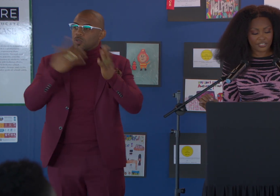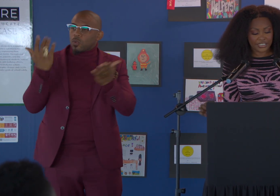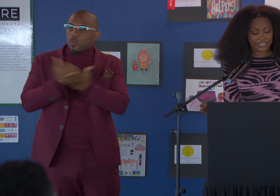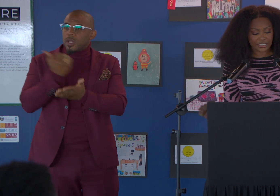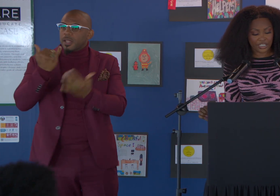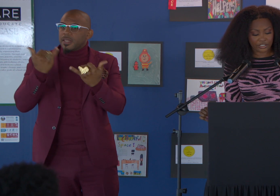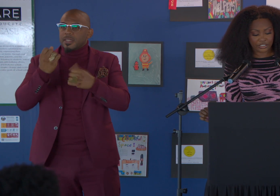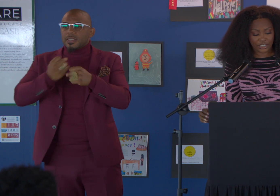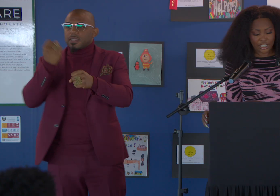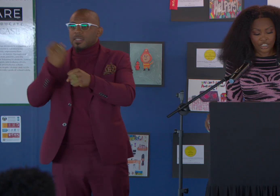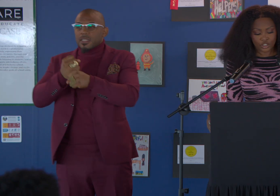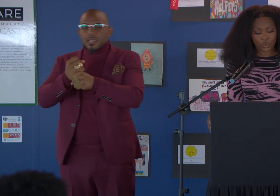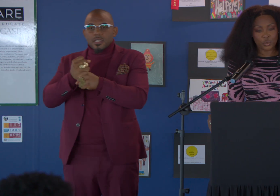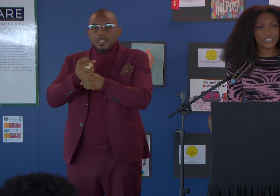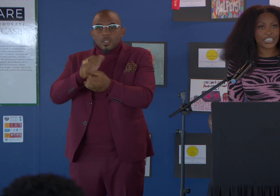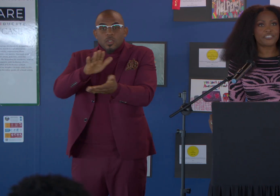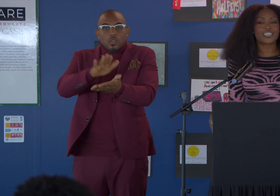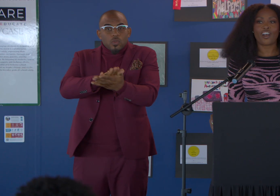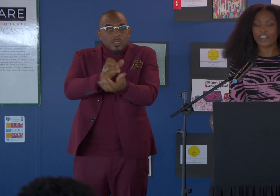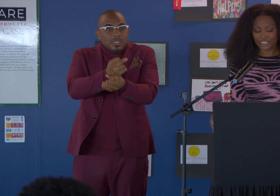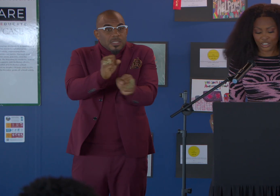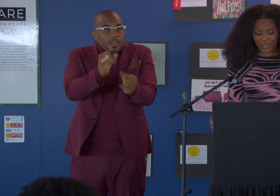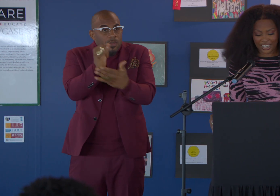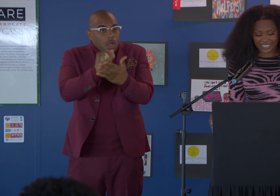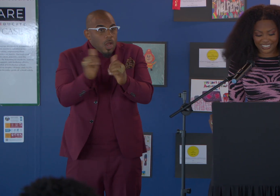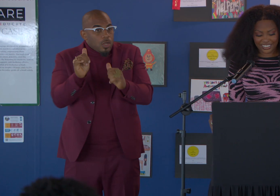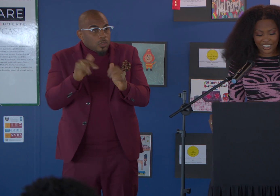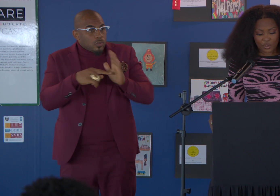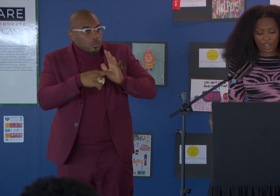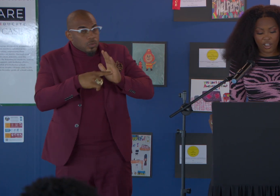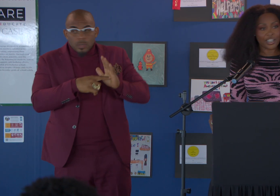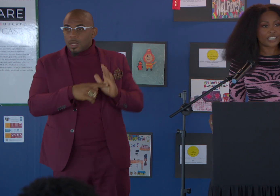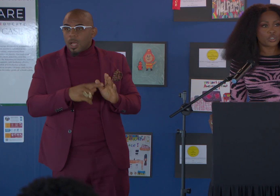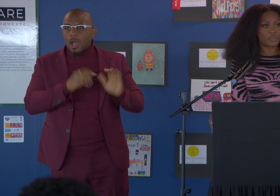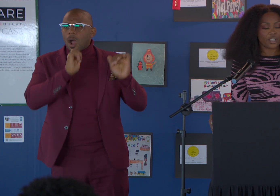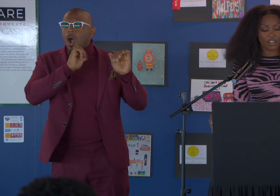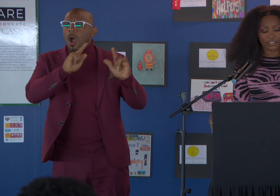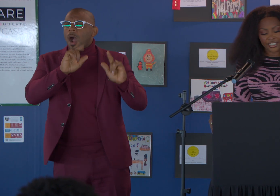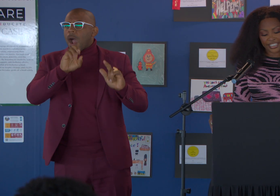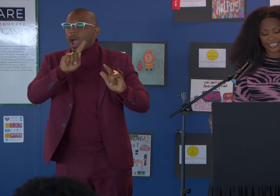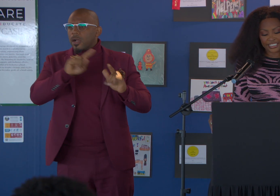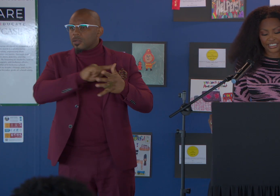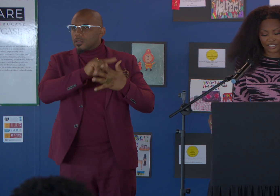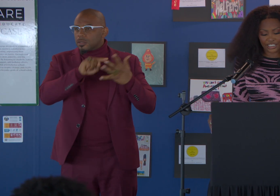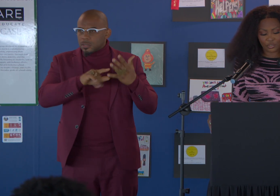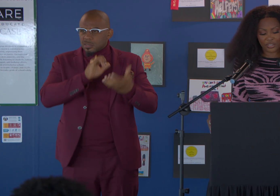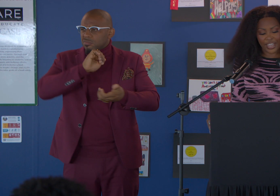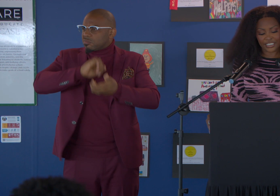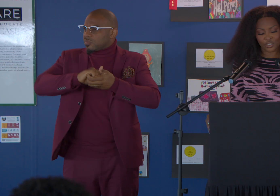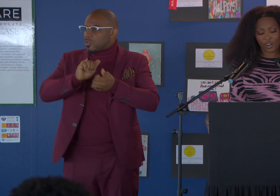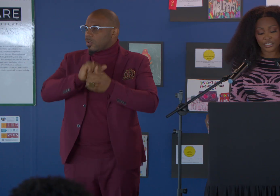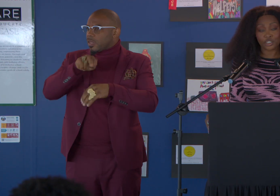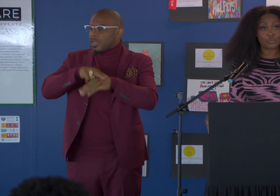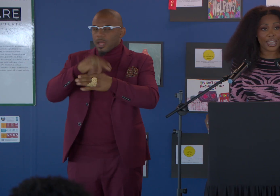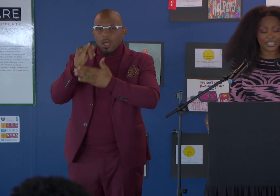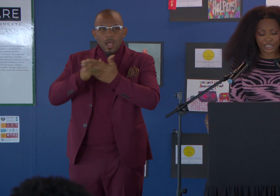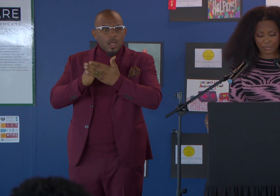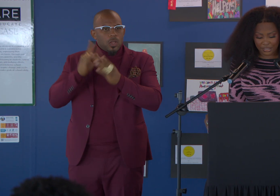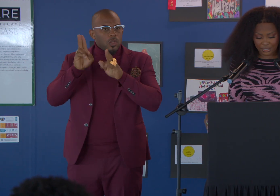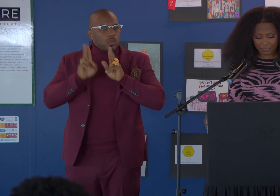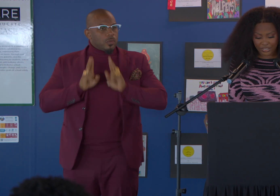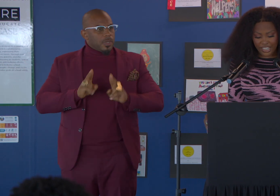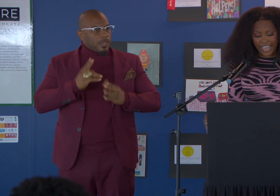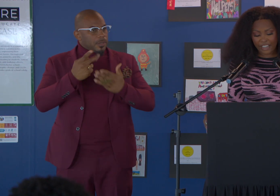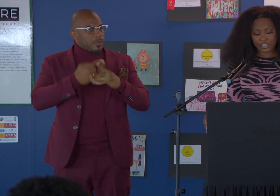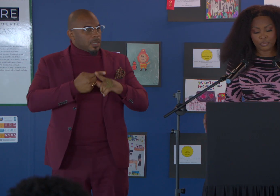winners of this year's School Safety Art Showcase, all October long in conjunction with National Arts and Humanities